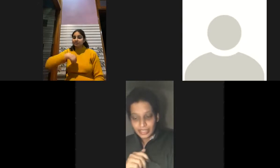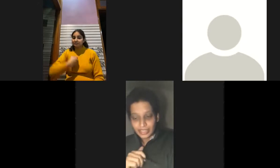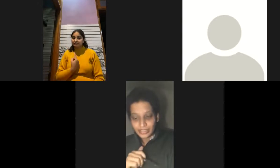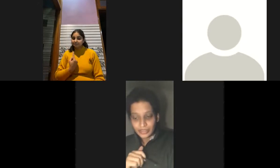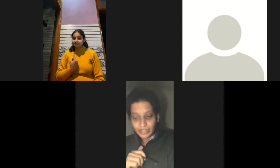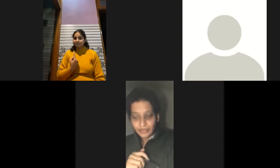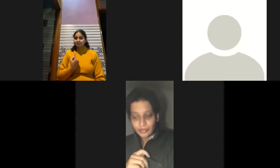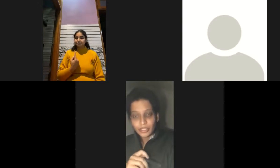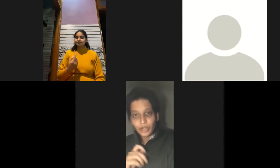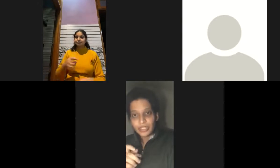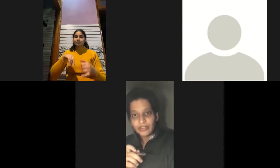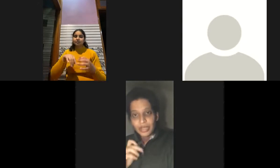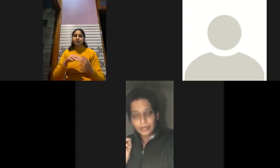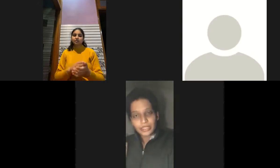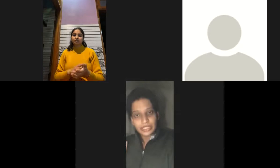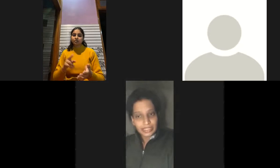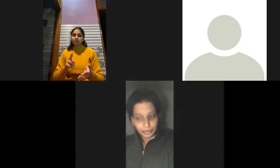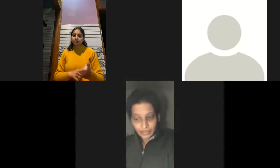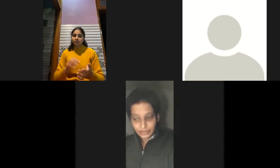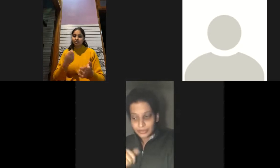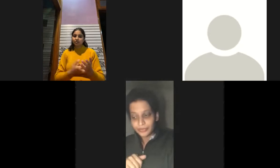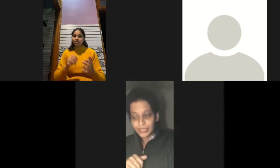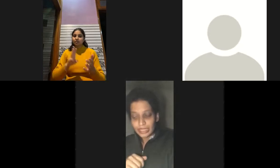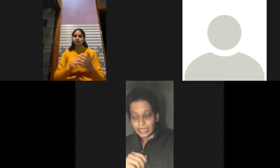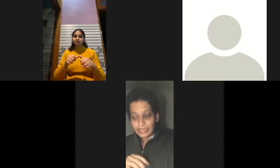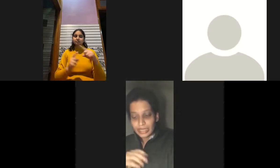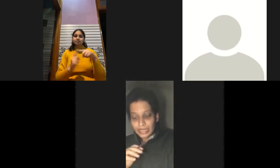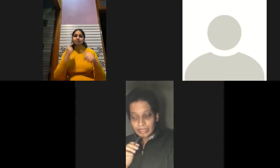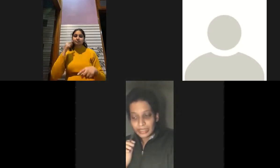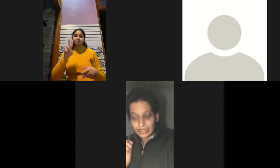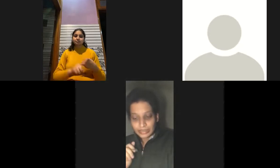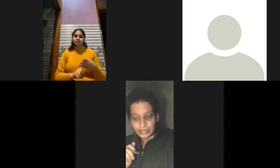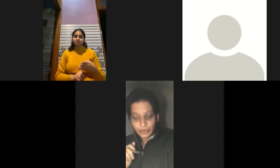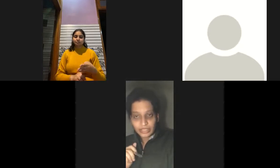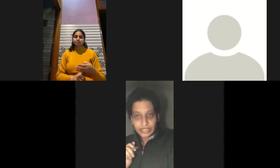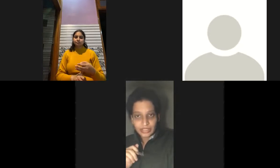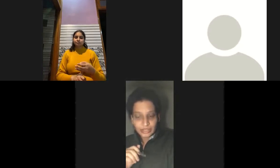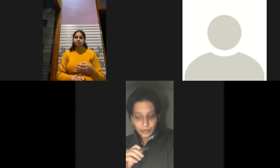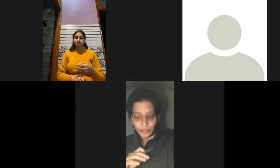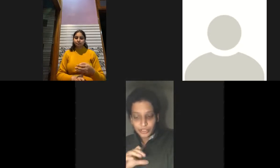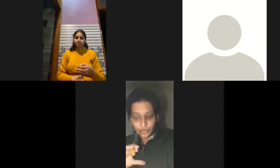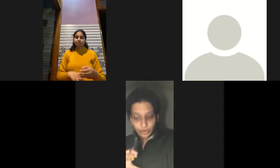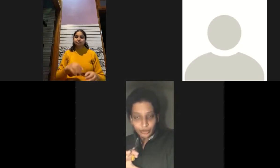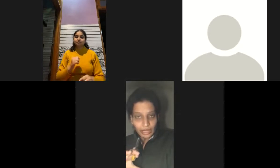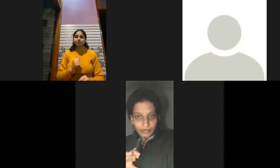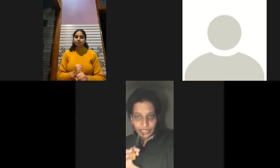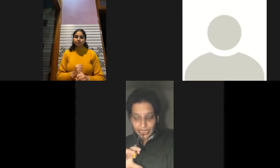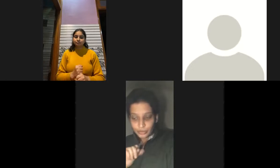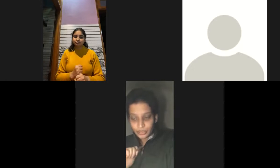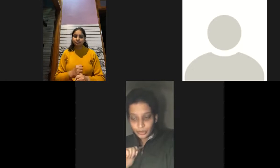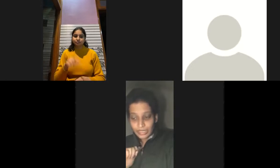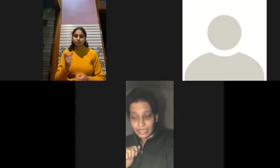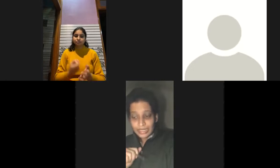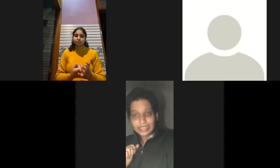of segregation from the normative among the Lilliputians. In the incident where Gulliver is put on a show out of the